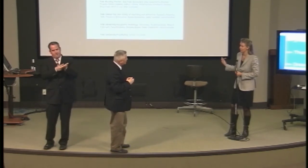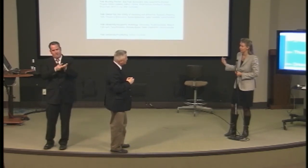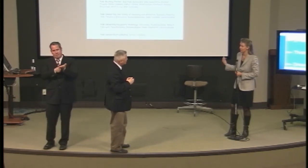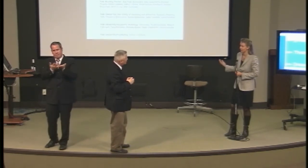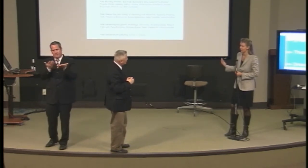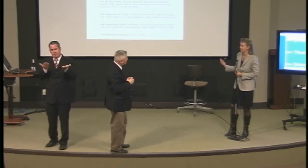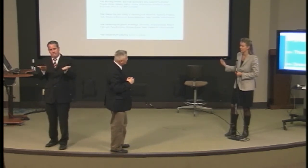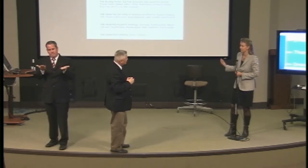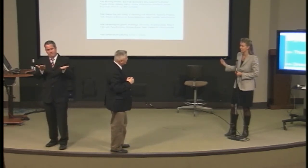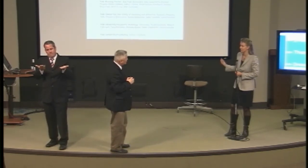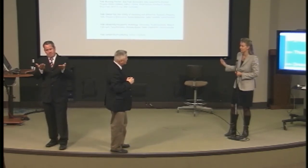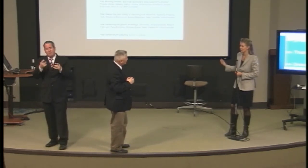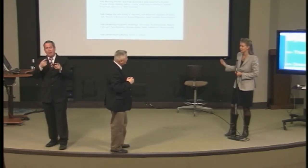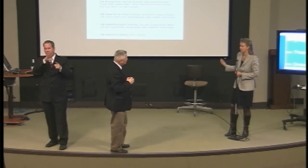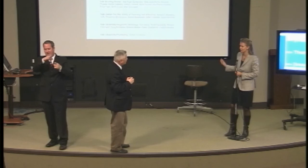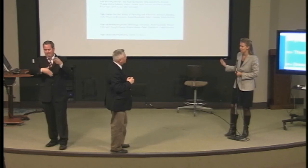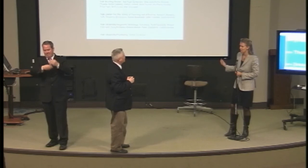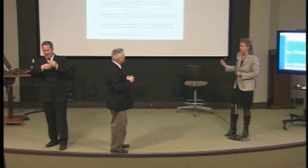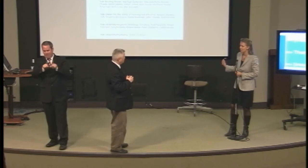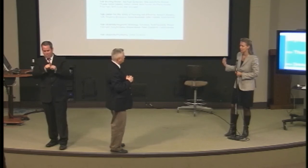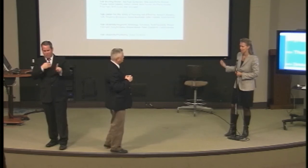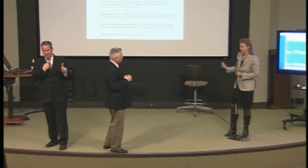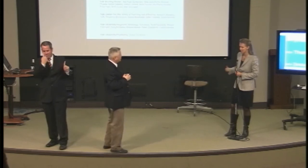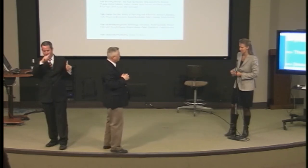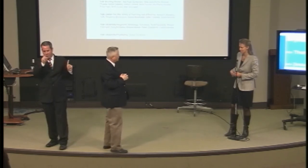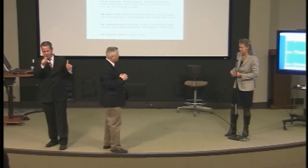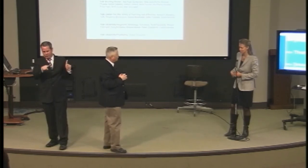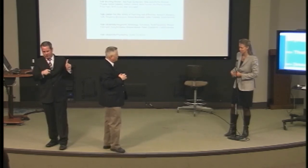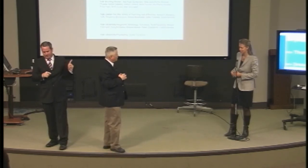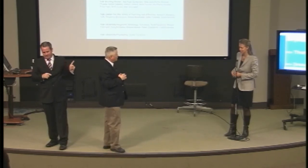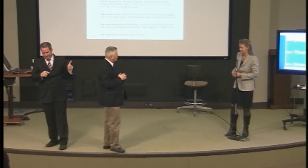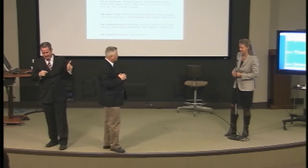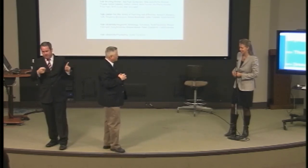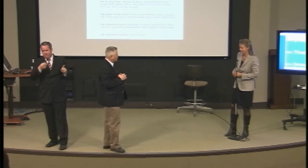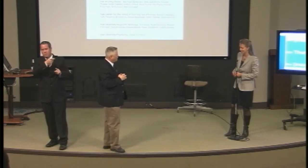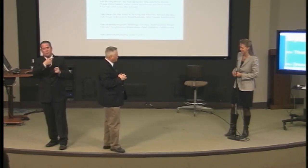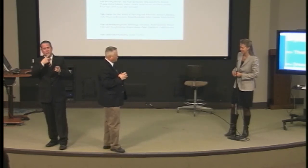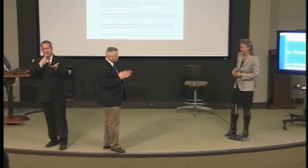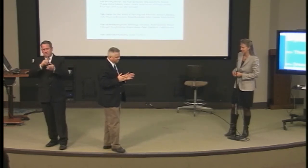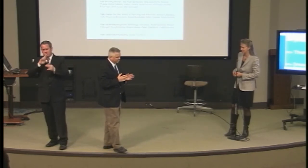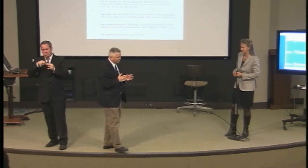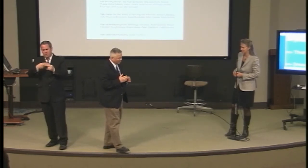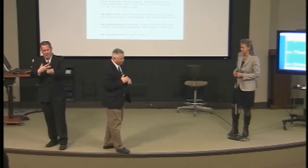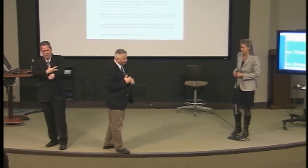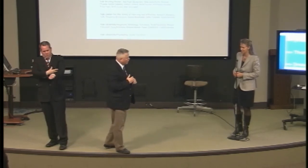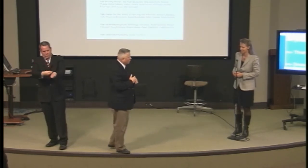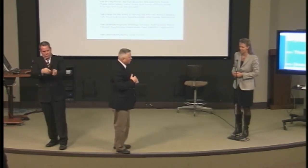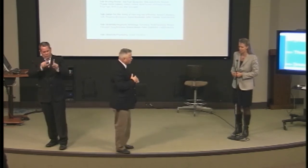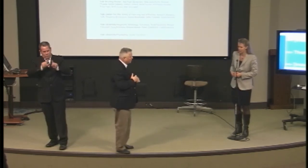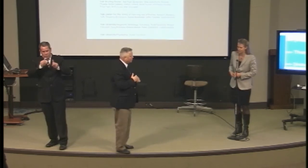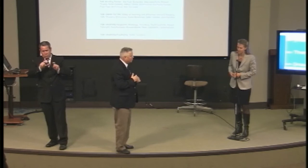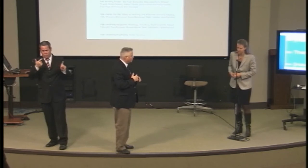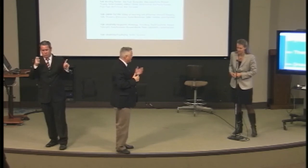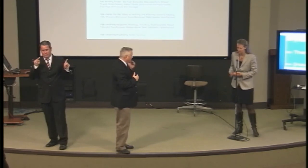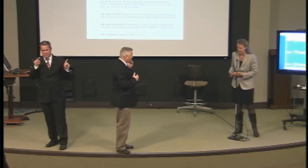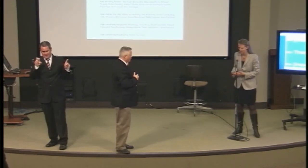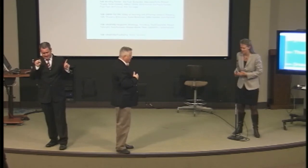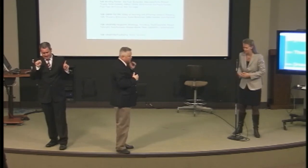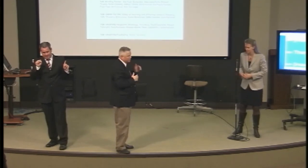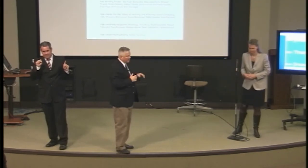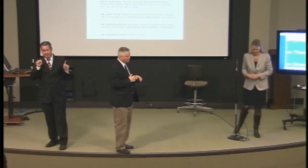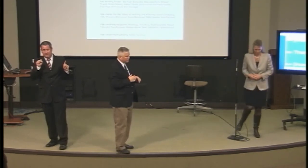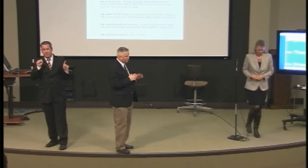to the fact that you were getting genetic data on your children, but you didn't have a chance to speak about that. Is there anything that you're willing to share with us at this point? You know,